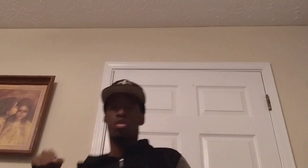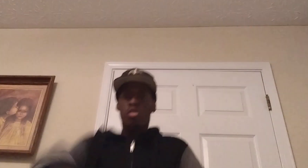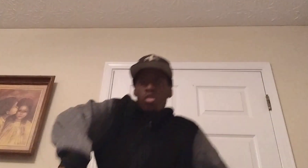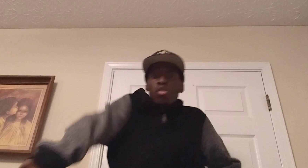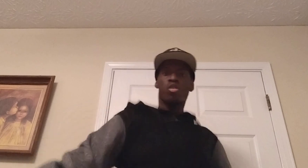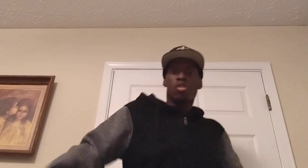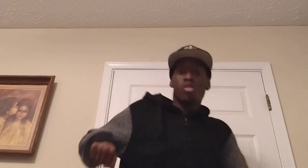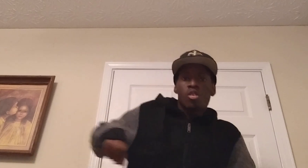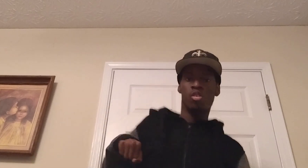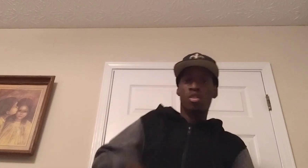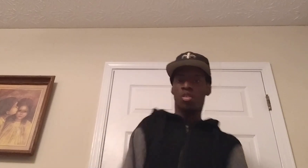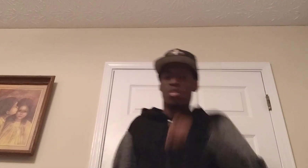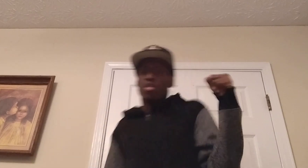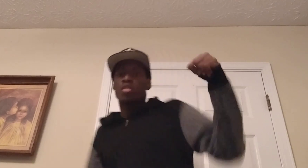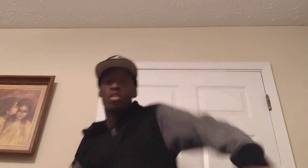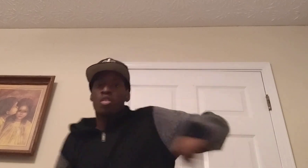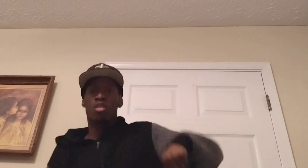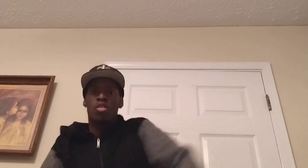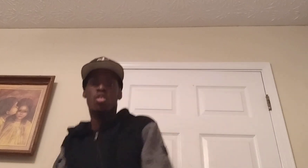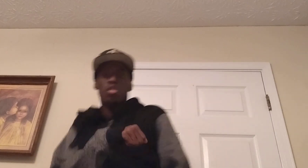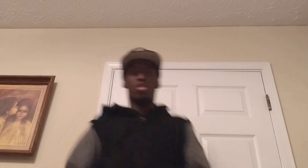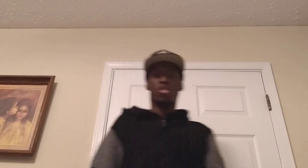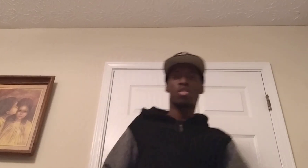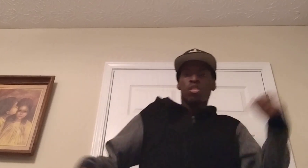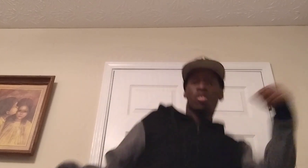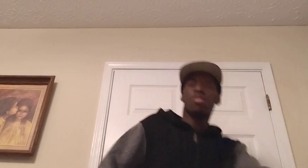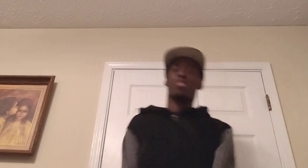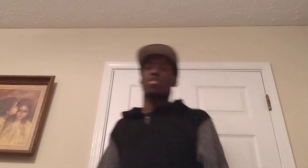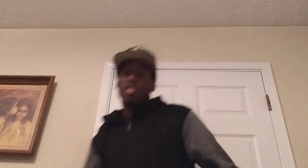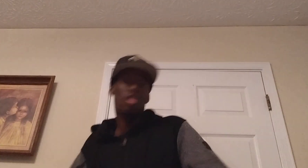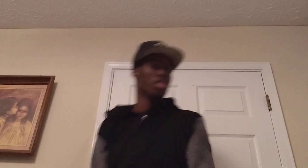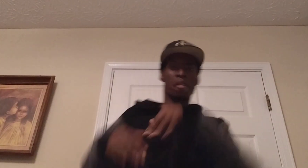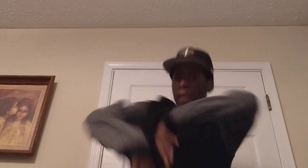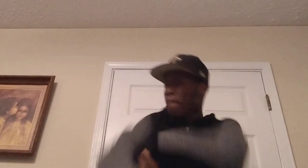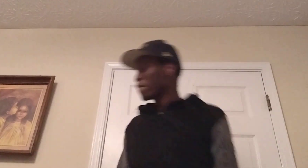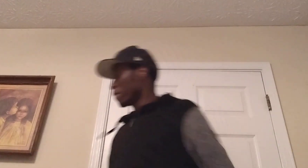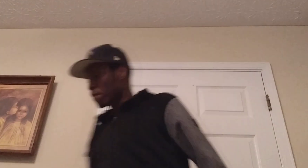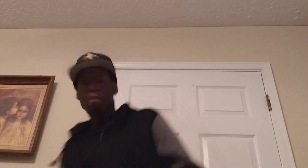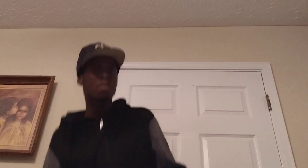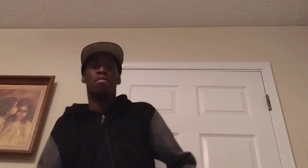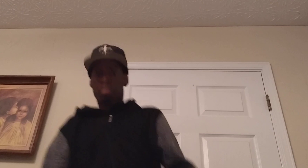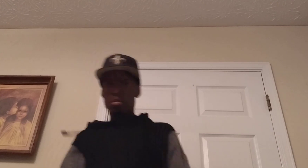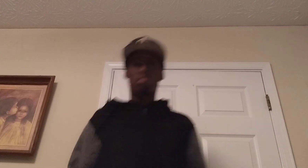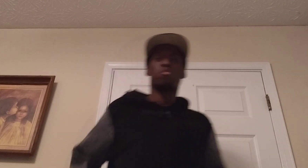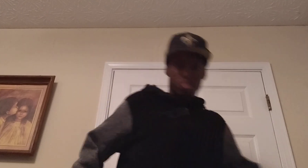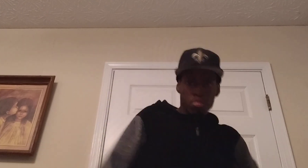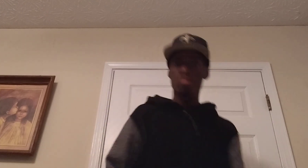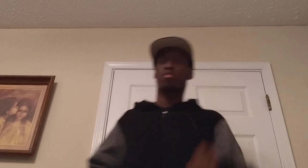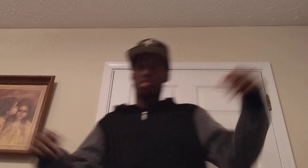are, I'm ready to stop when you are, never mind if I'm showing off, I was